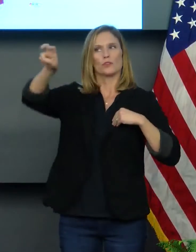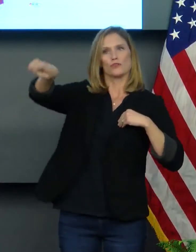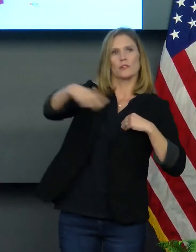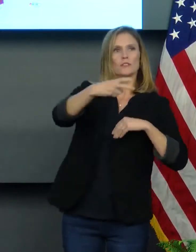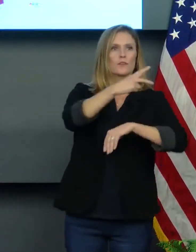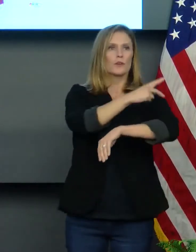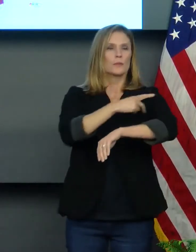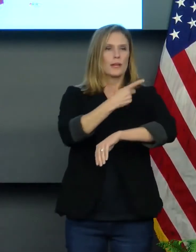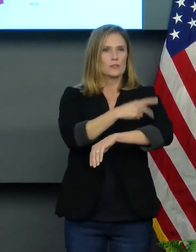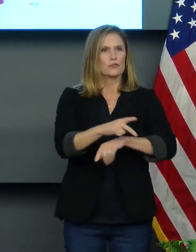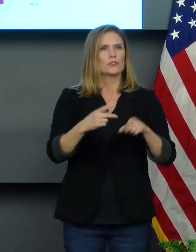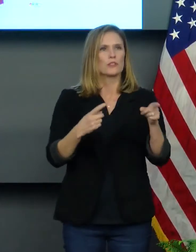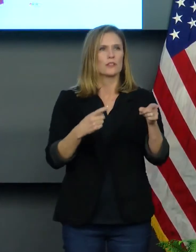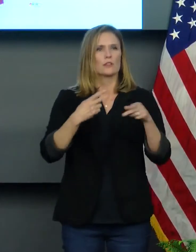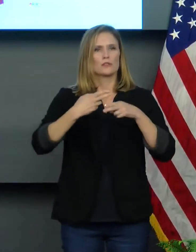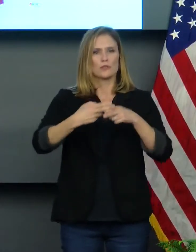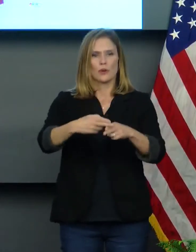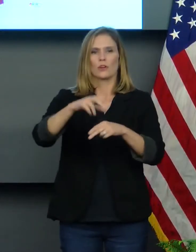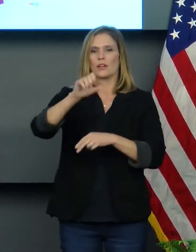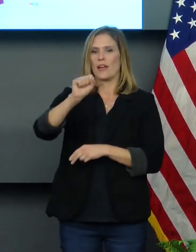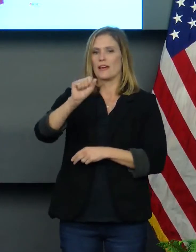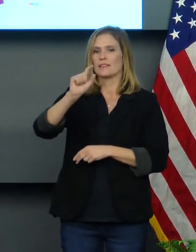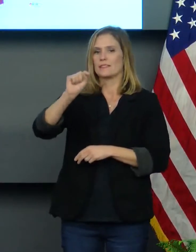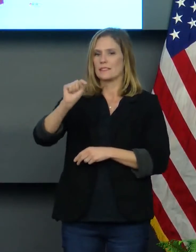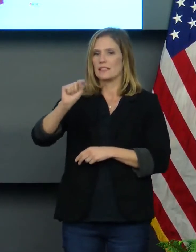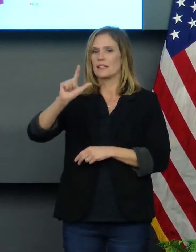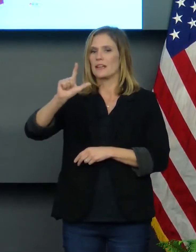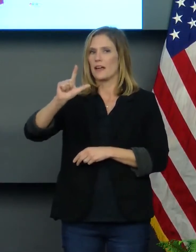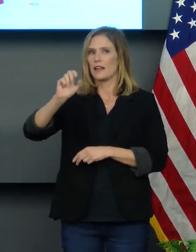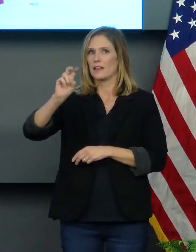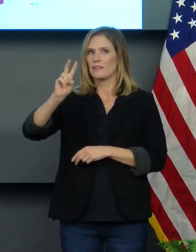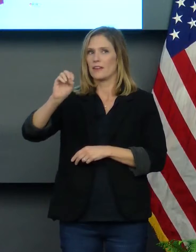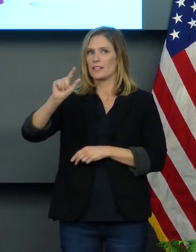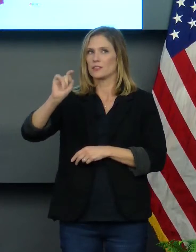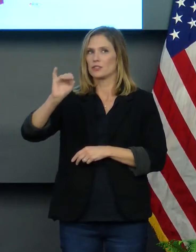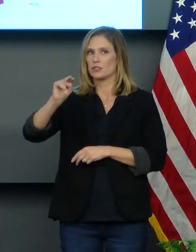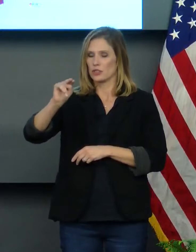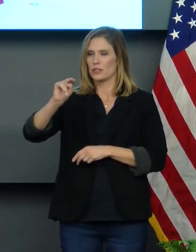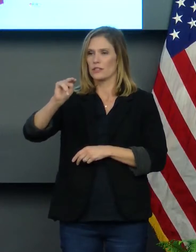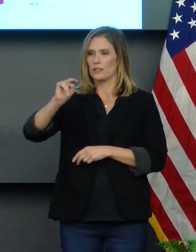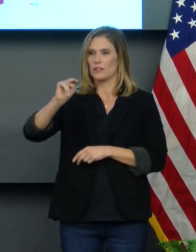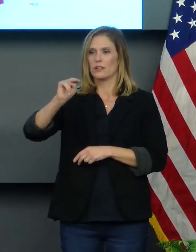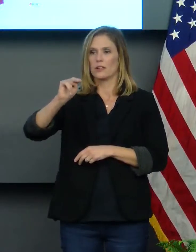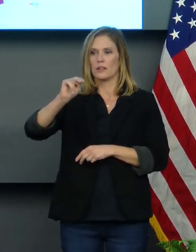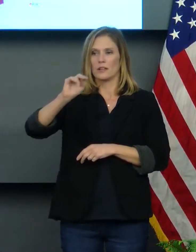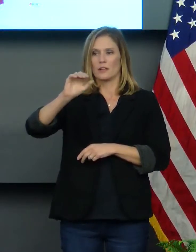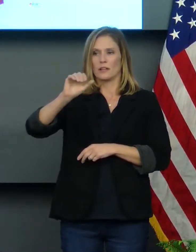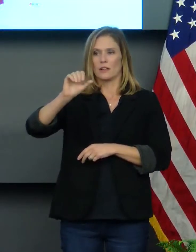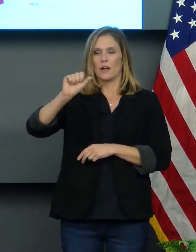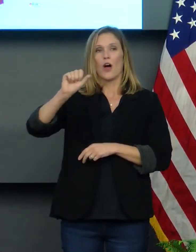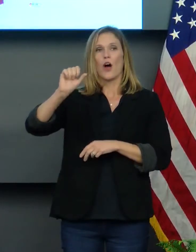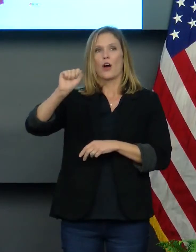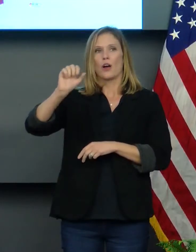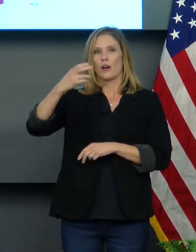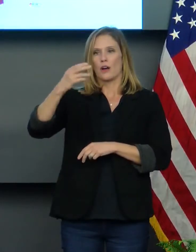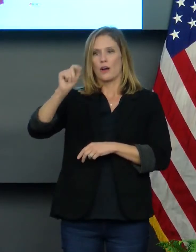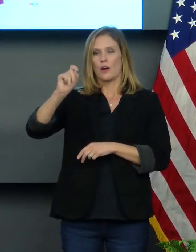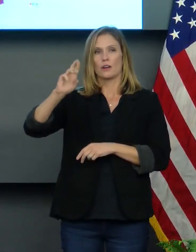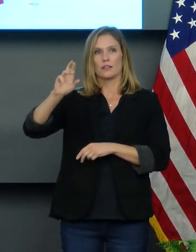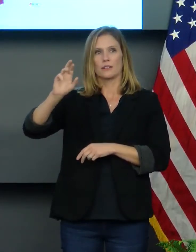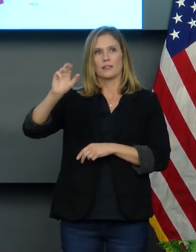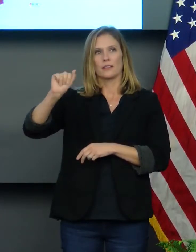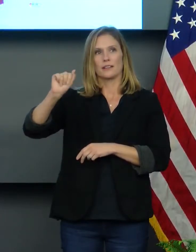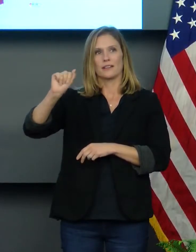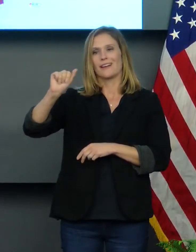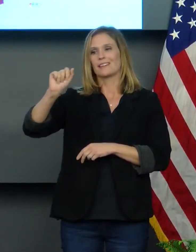with what's called an ST elevation myocardial infarction, a STEMI, or an acute heart attack, and the most severe type